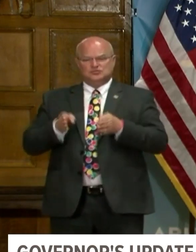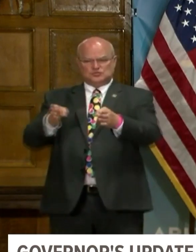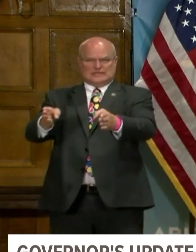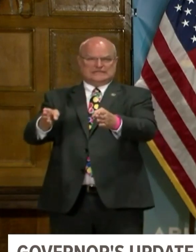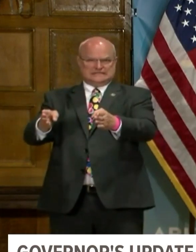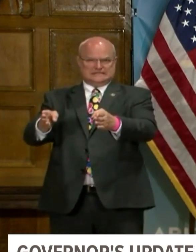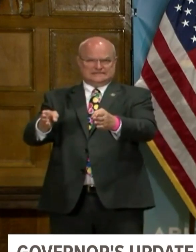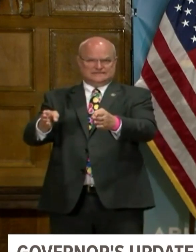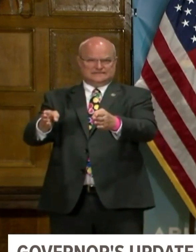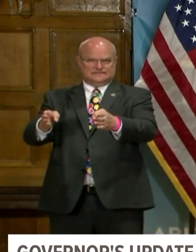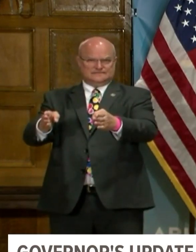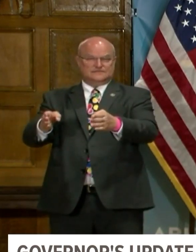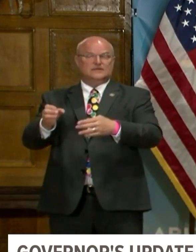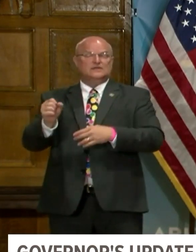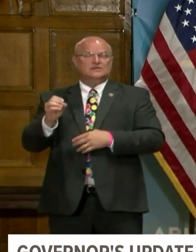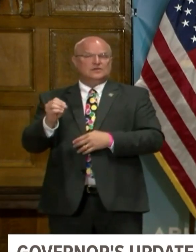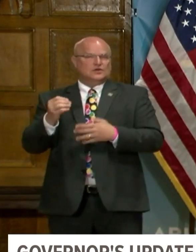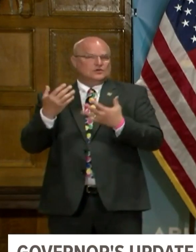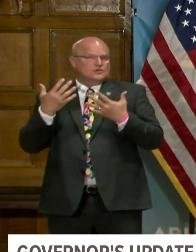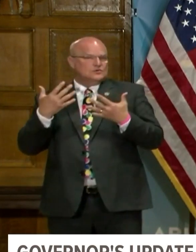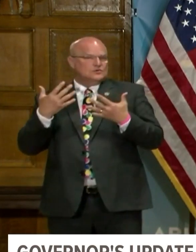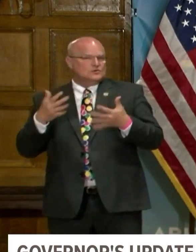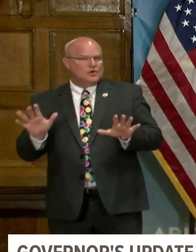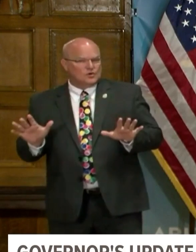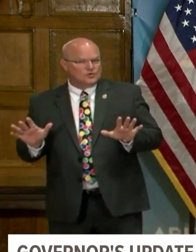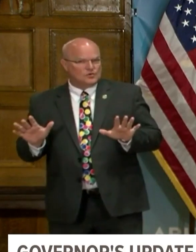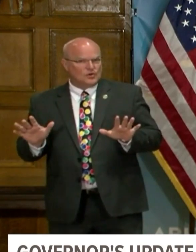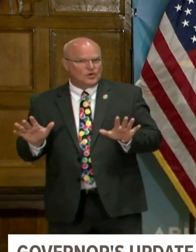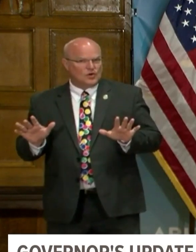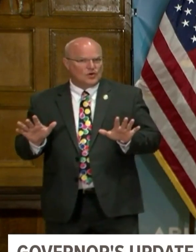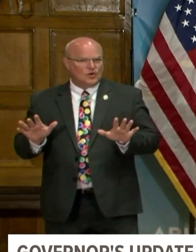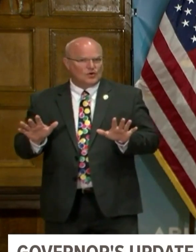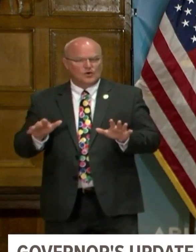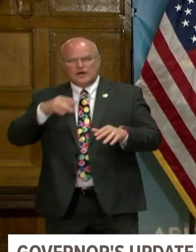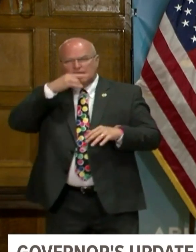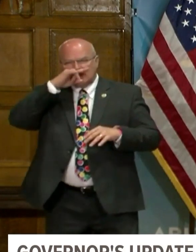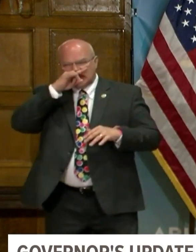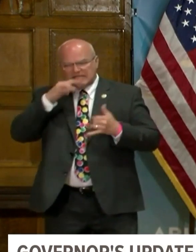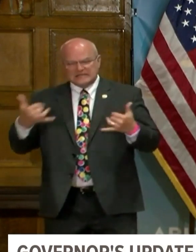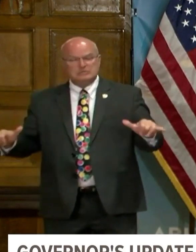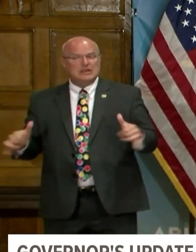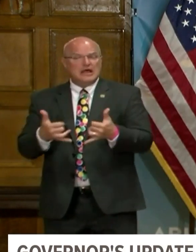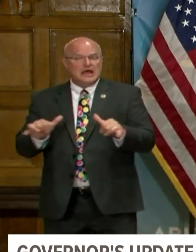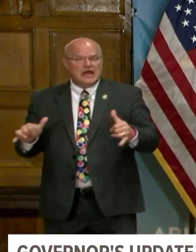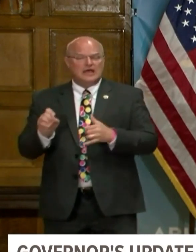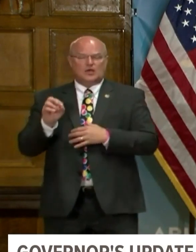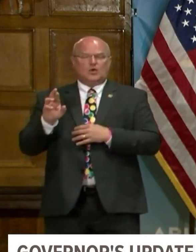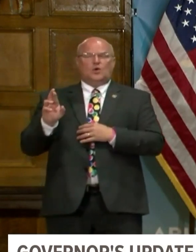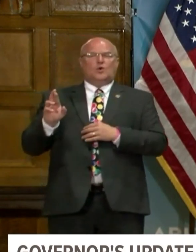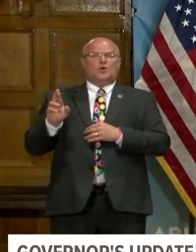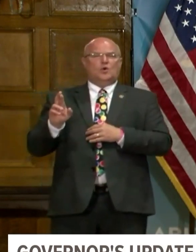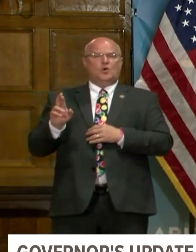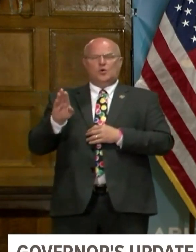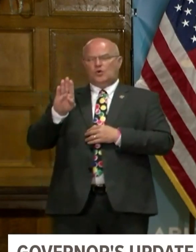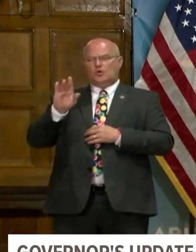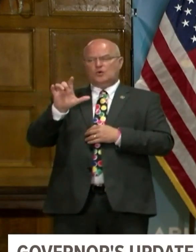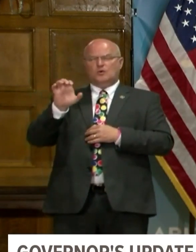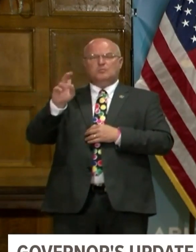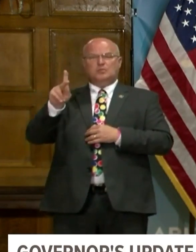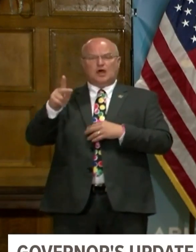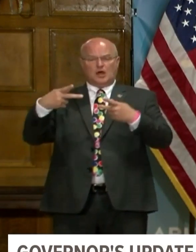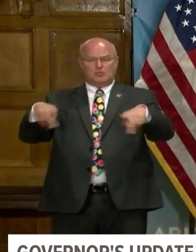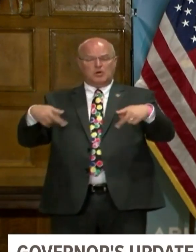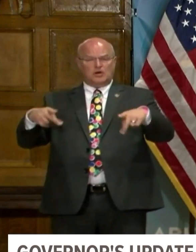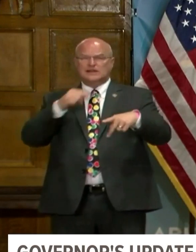street. And so you don't know whether it's kids playing together or block party that they didn't